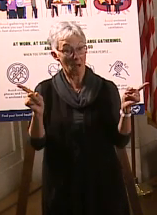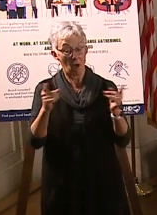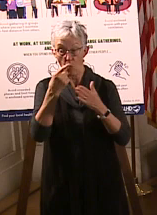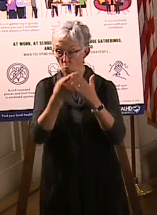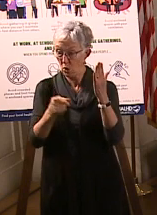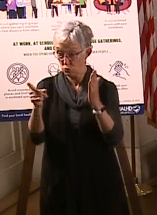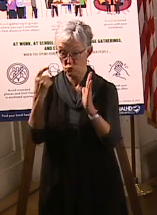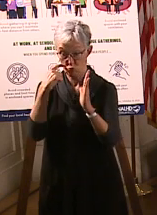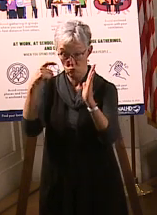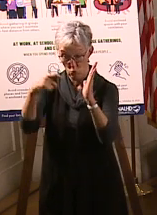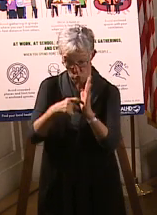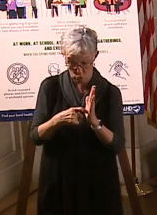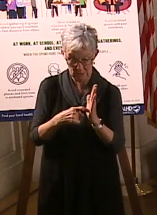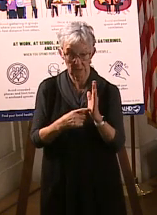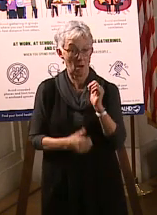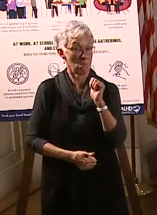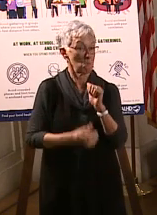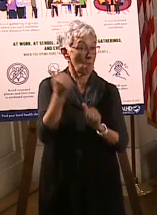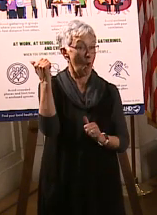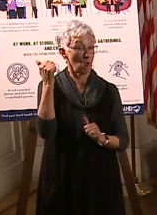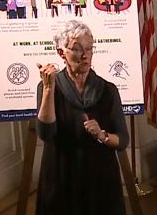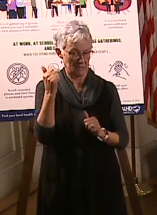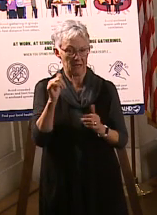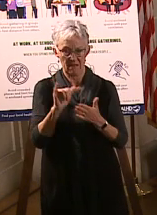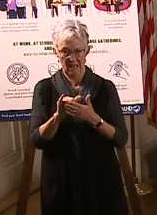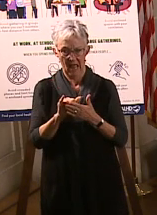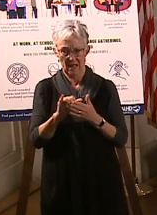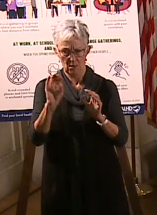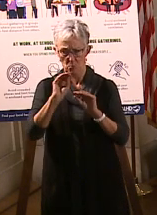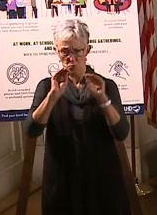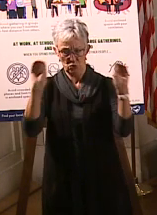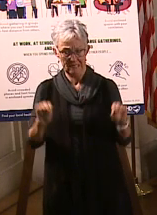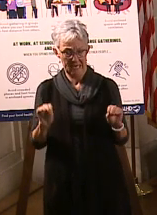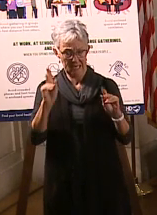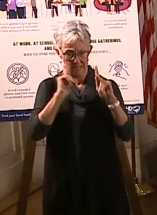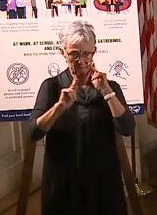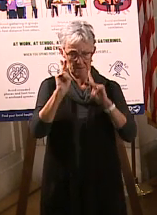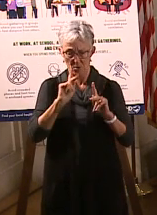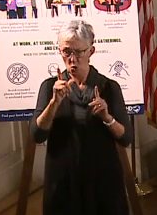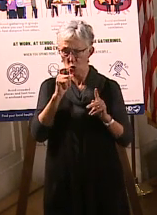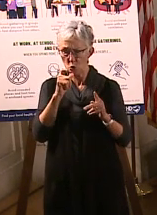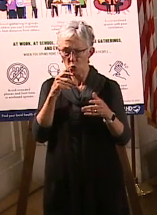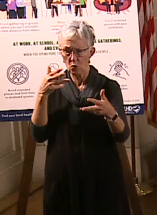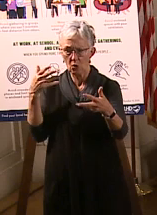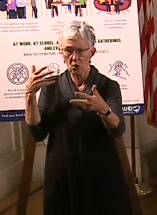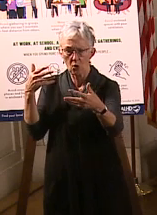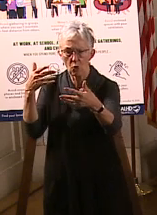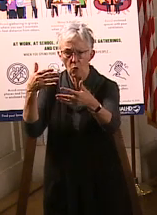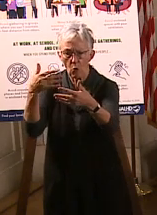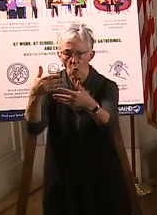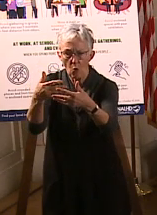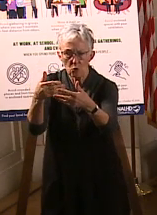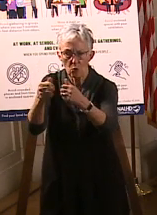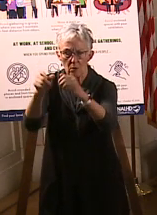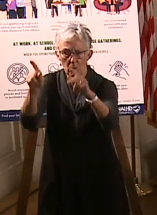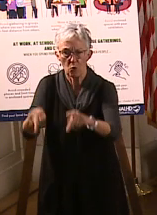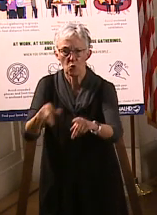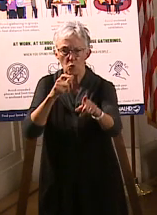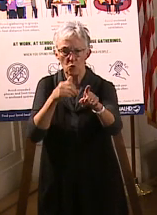The transmission rate is the percentage of patients that come in close contact with that patient infected